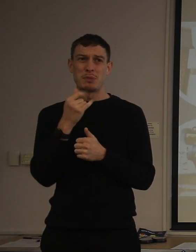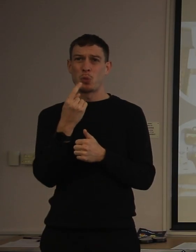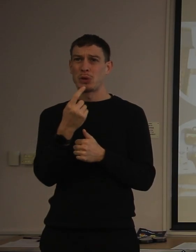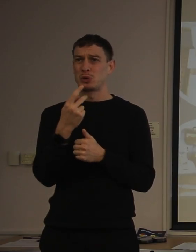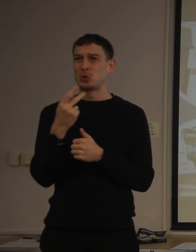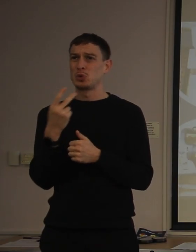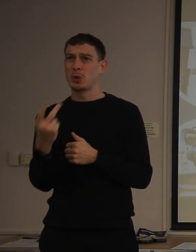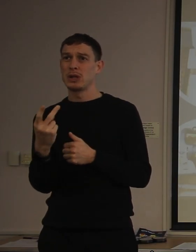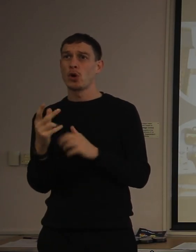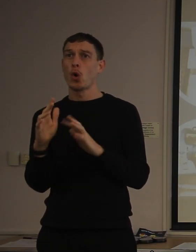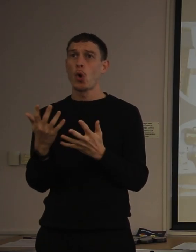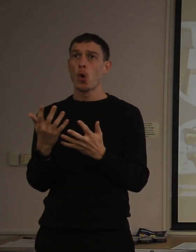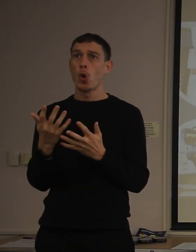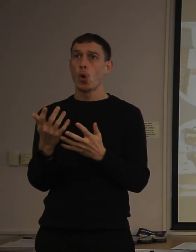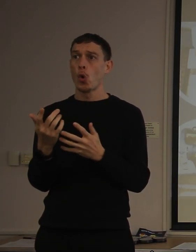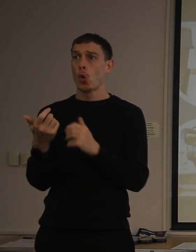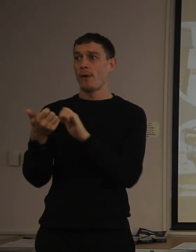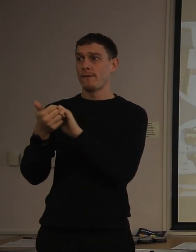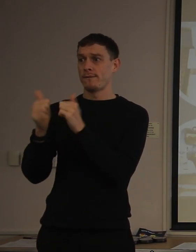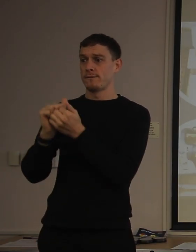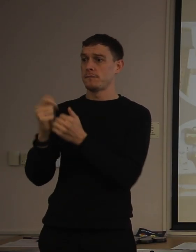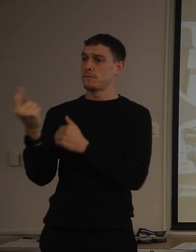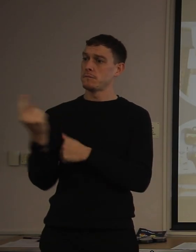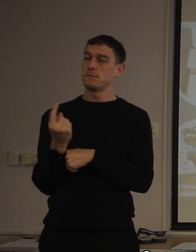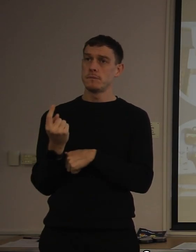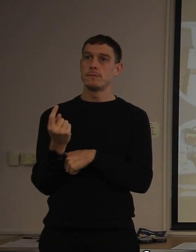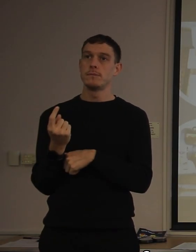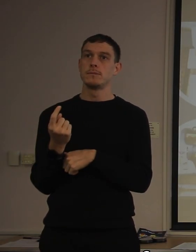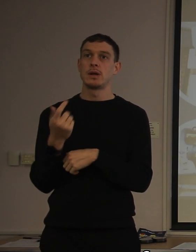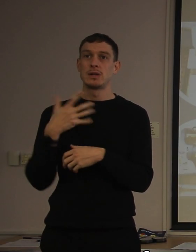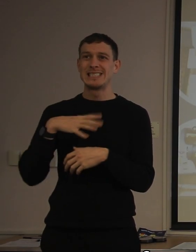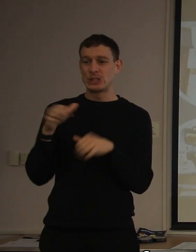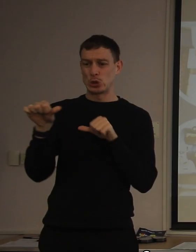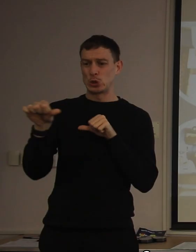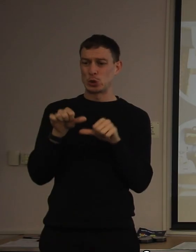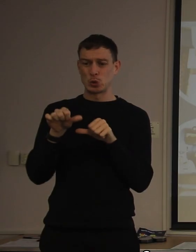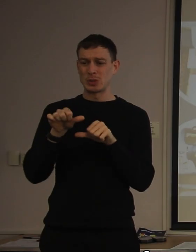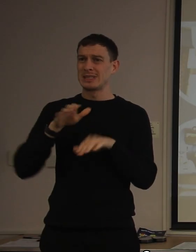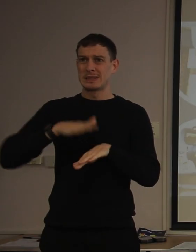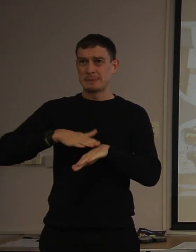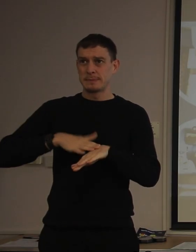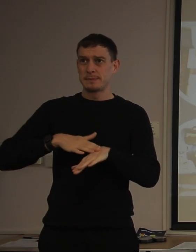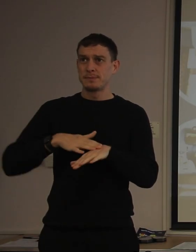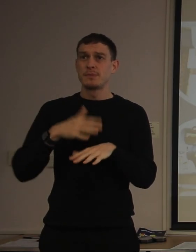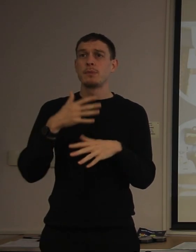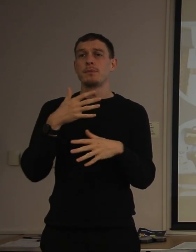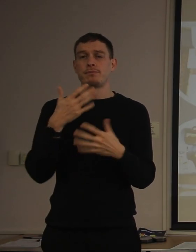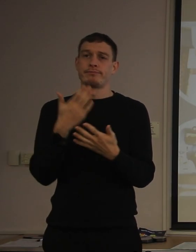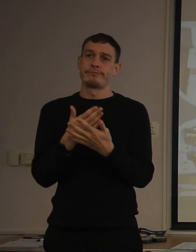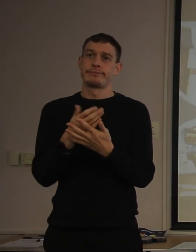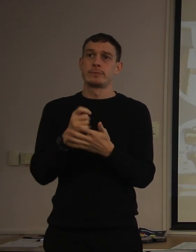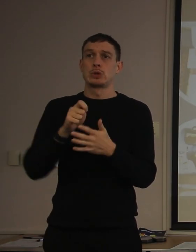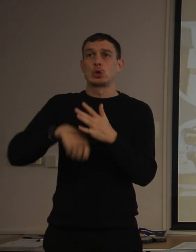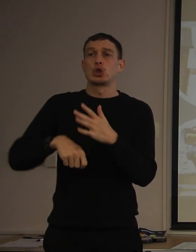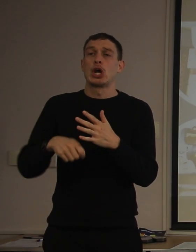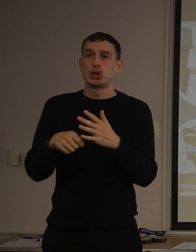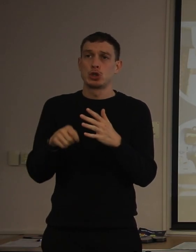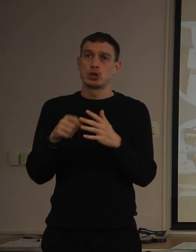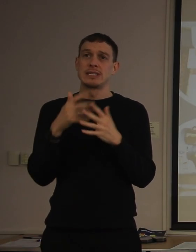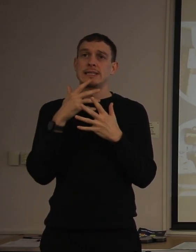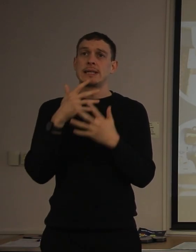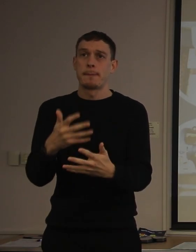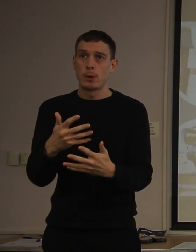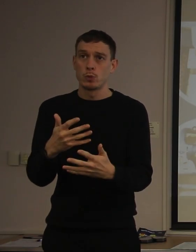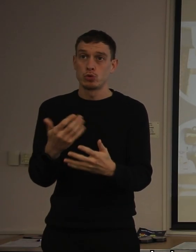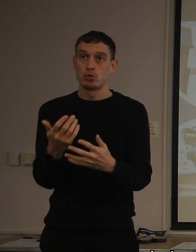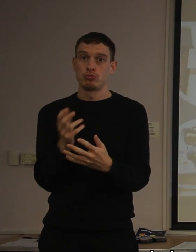got a relative coming up and they need to use something for a short period of time. So it costs £10 to join the Library of